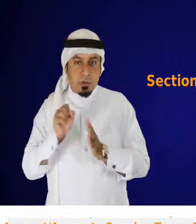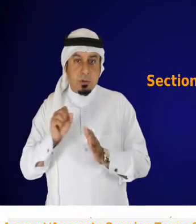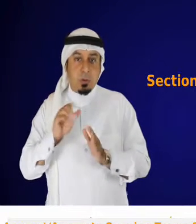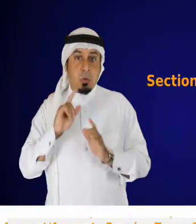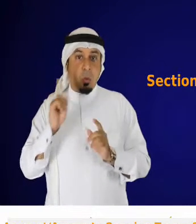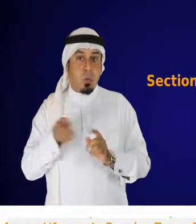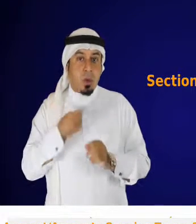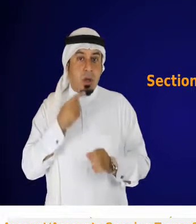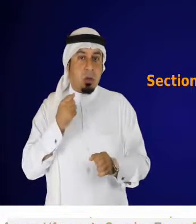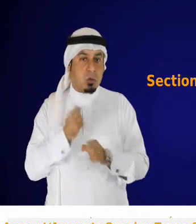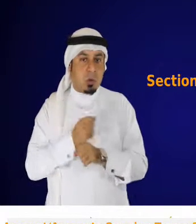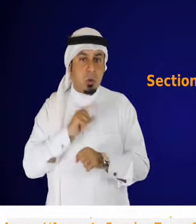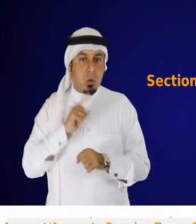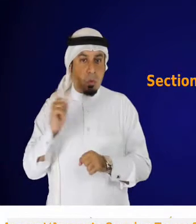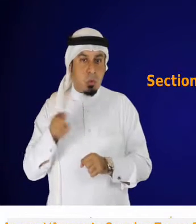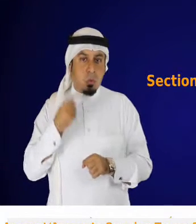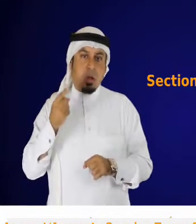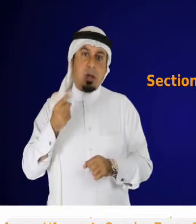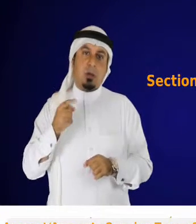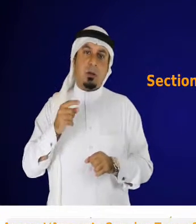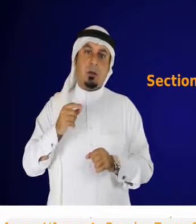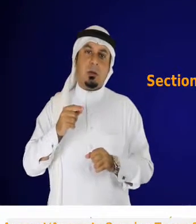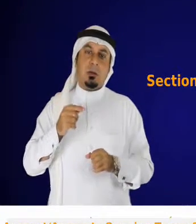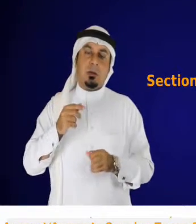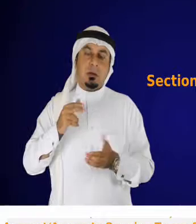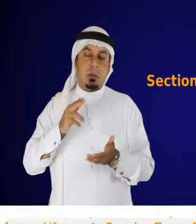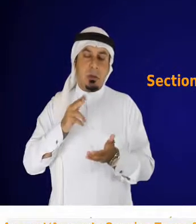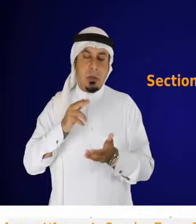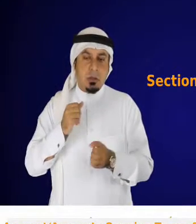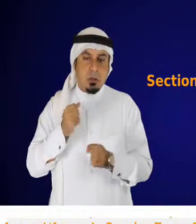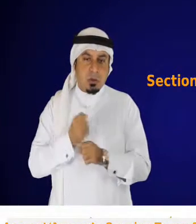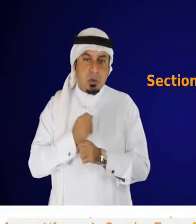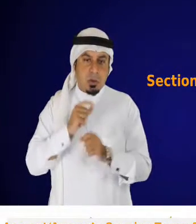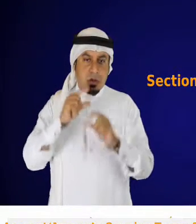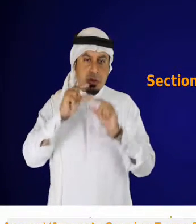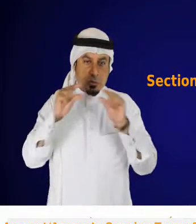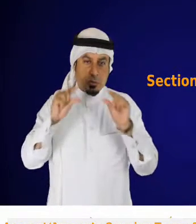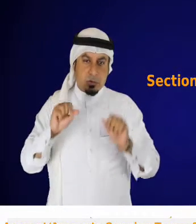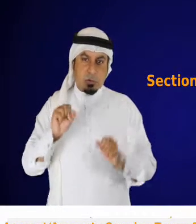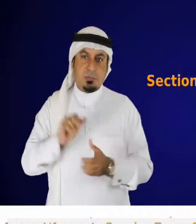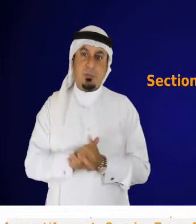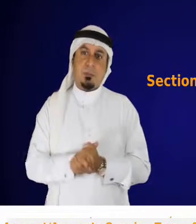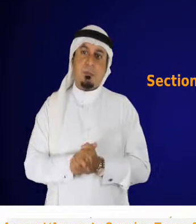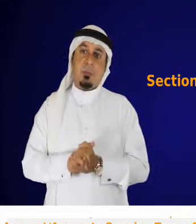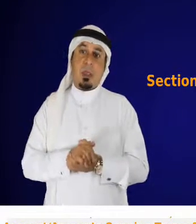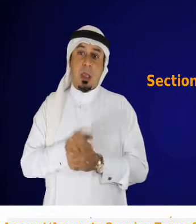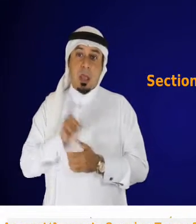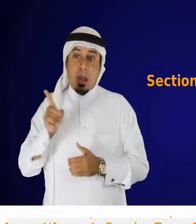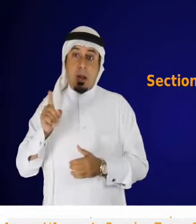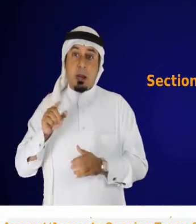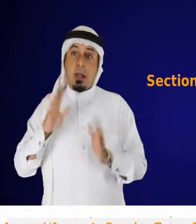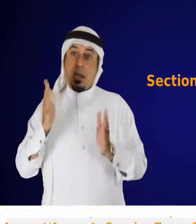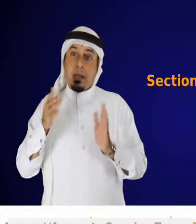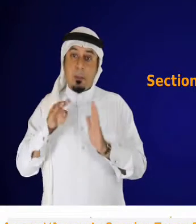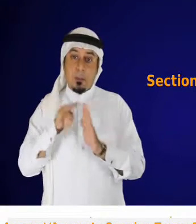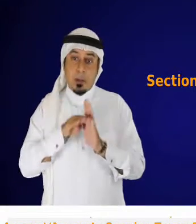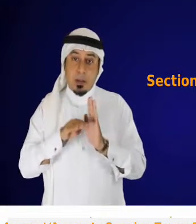its branches inside and outside the state of Qatar as per below, and whether his account is active or dormant or